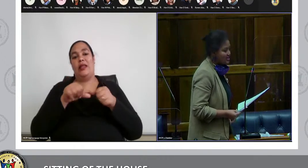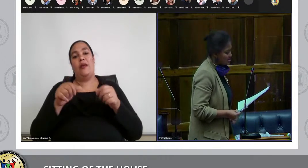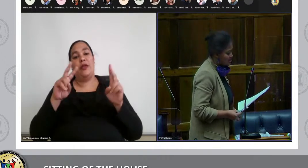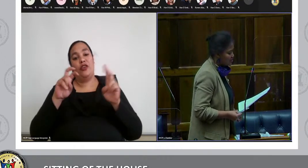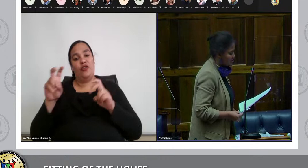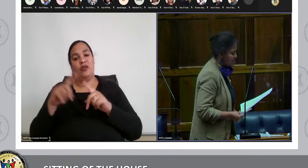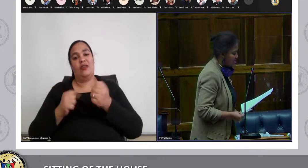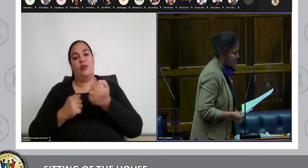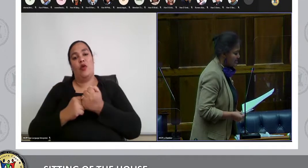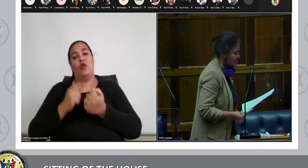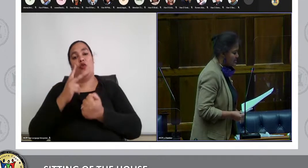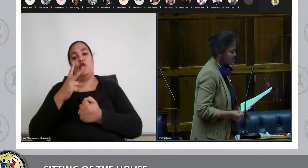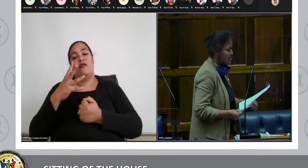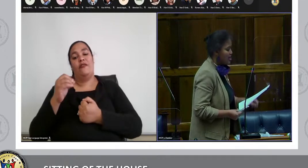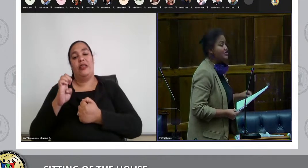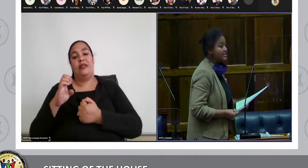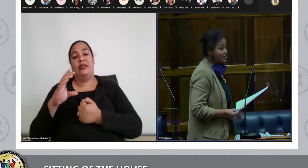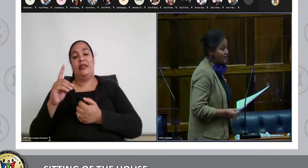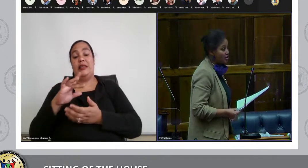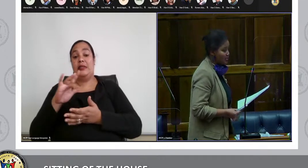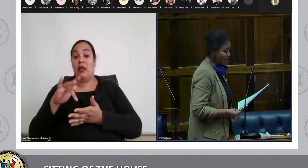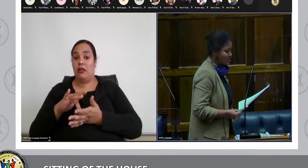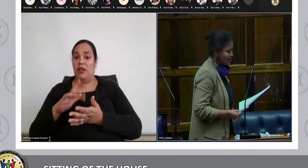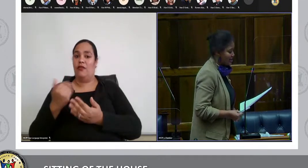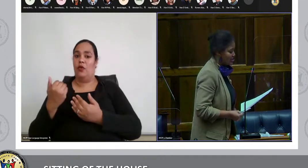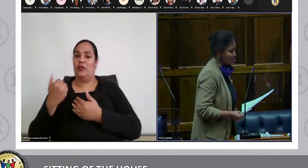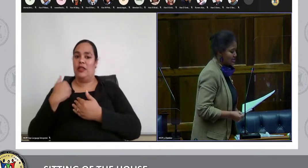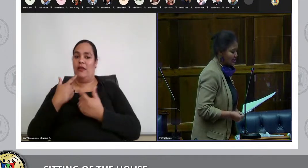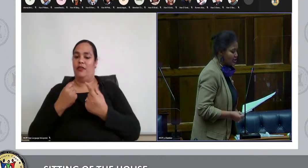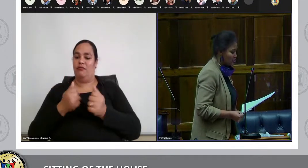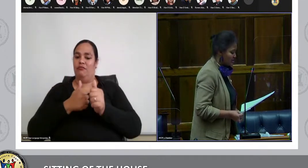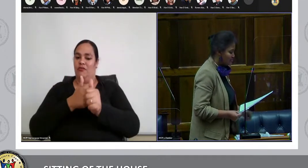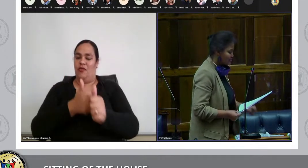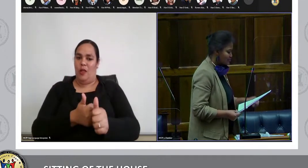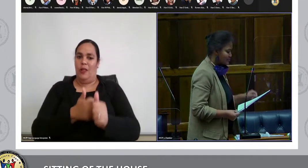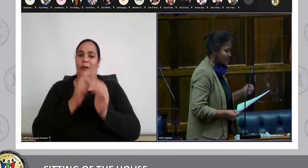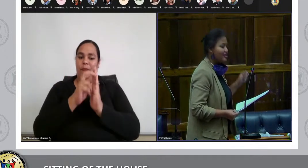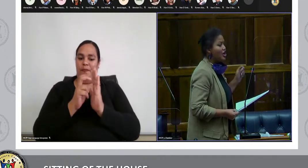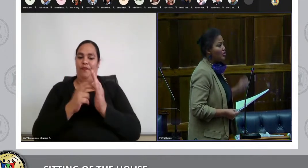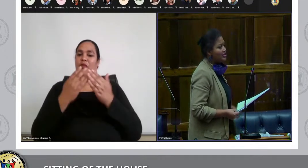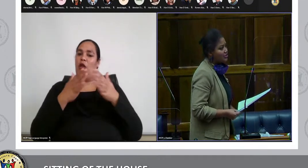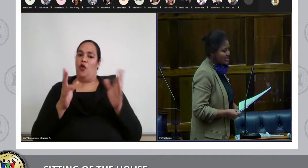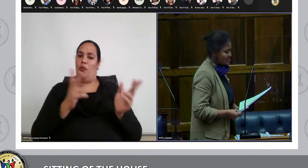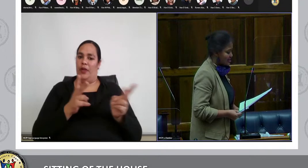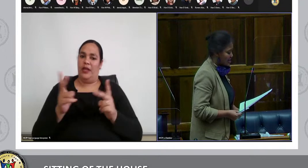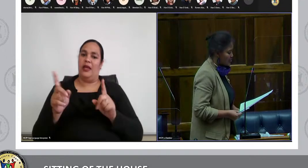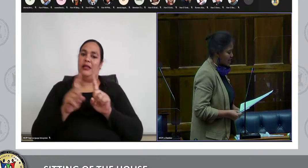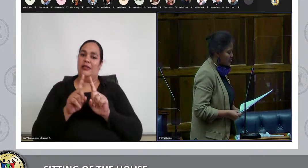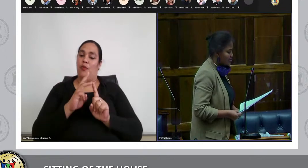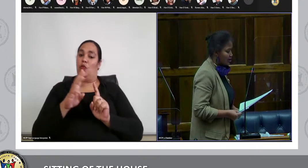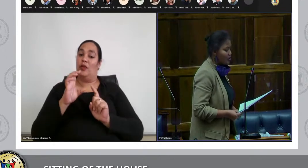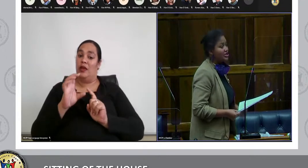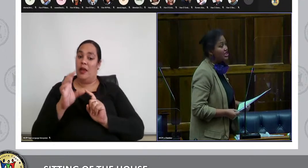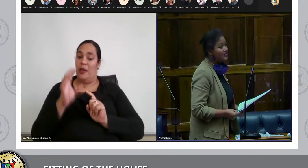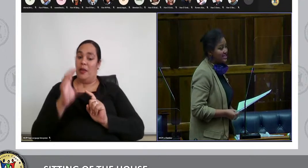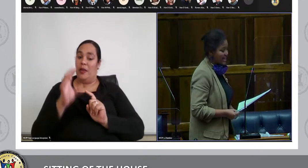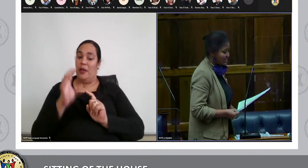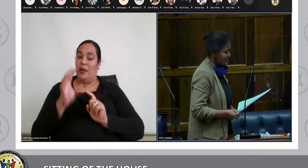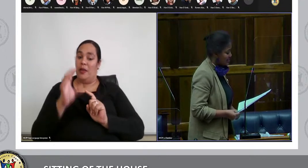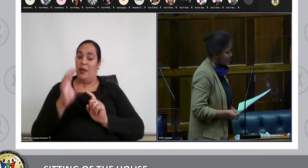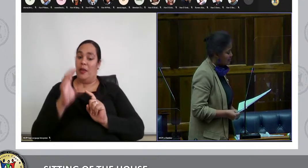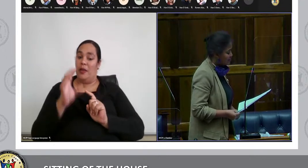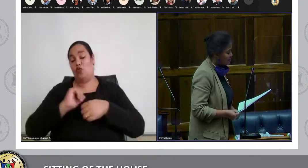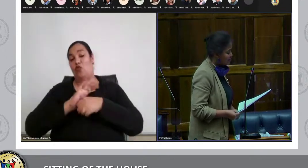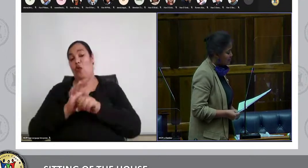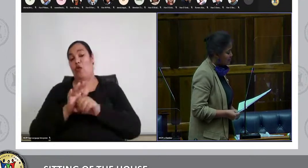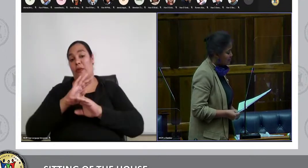supported 250 ECD centers to safely comply with regulations and reopen. The Western Cape government launched a